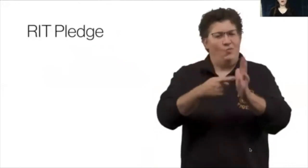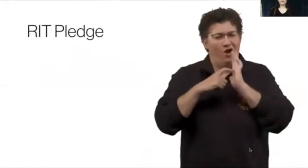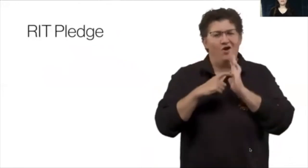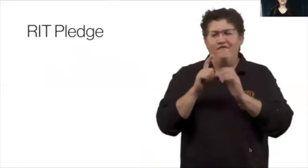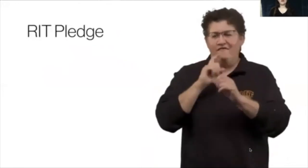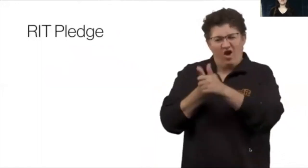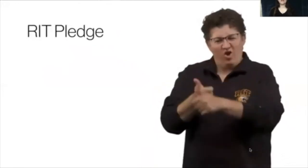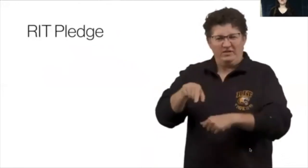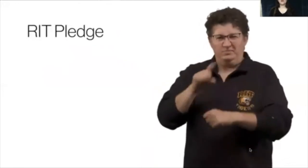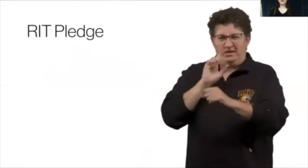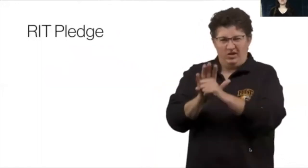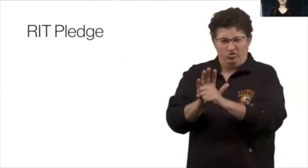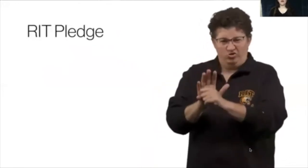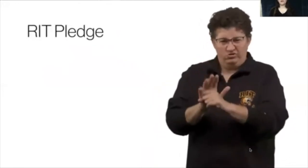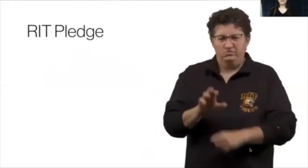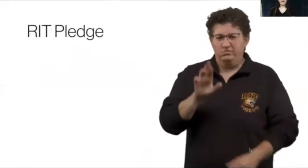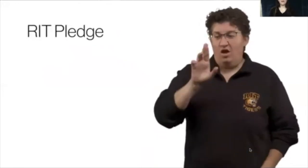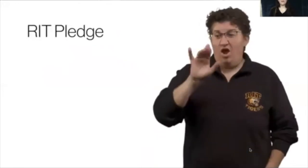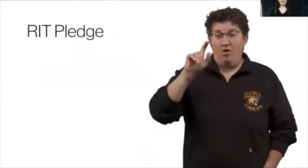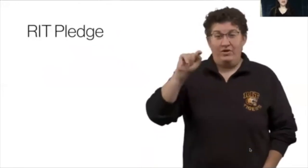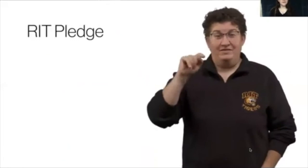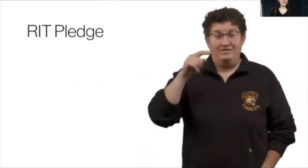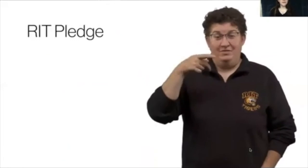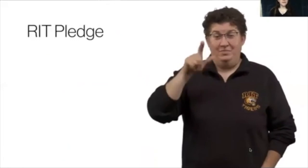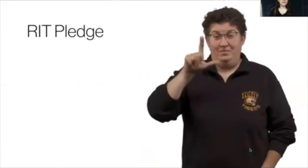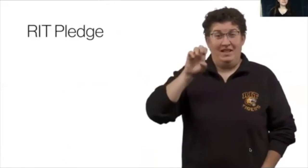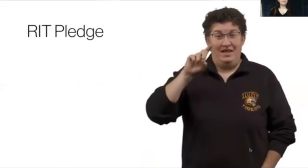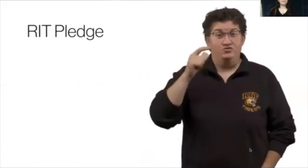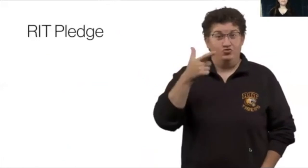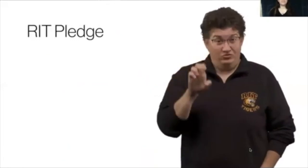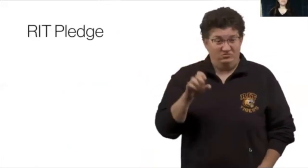All members of the RIT community are required to follow this pledge.